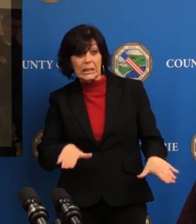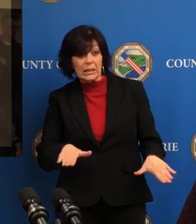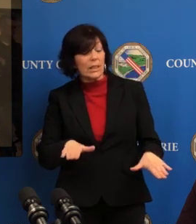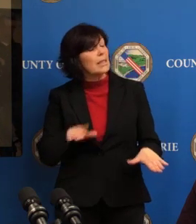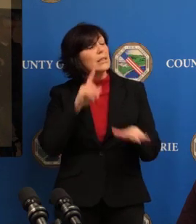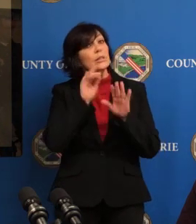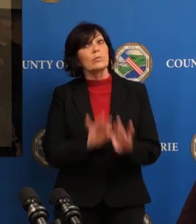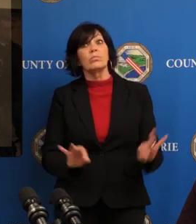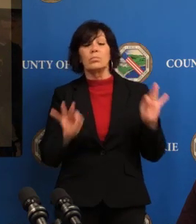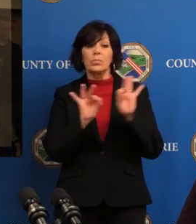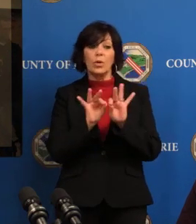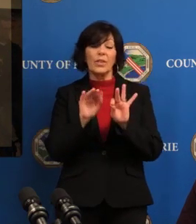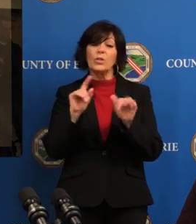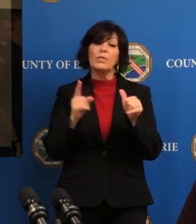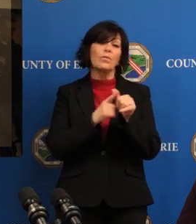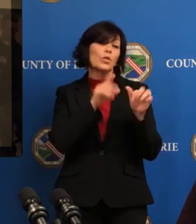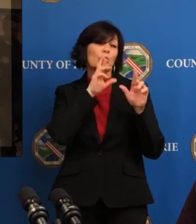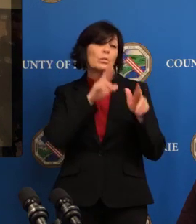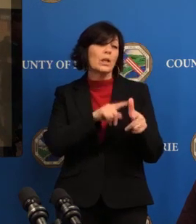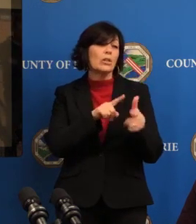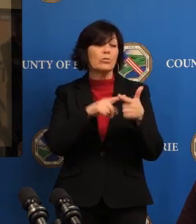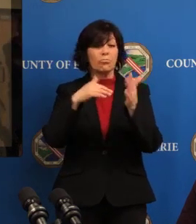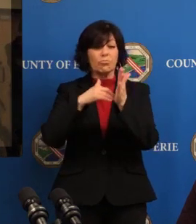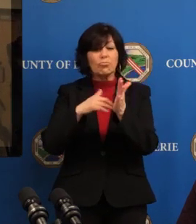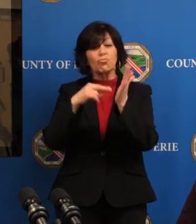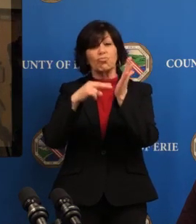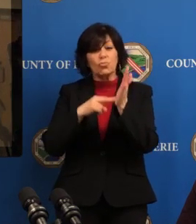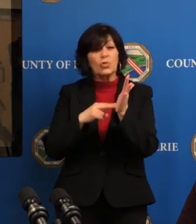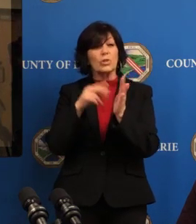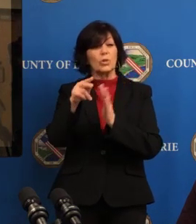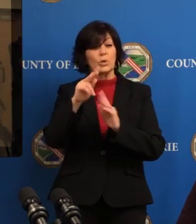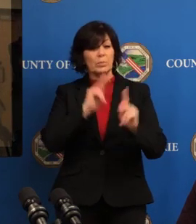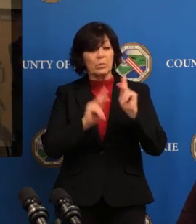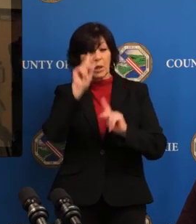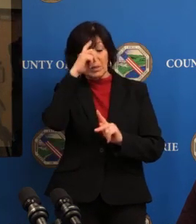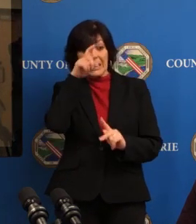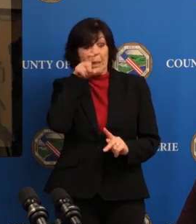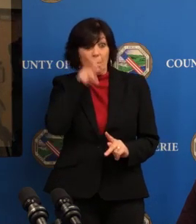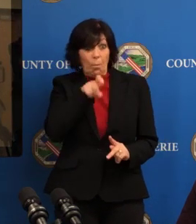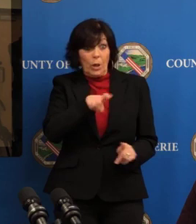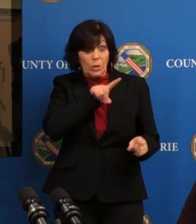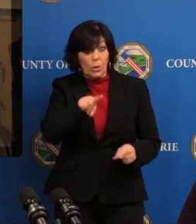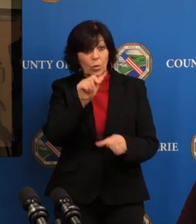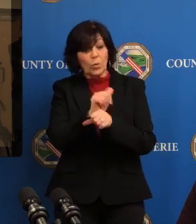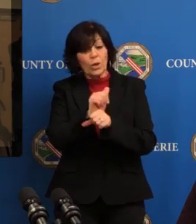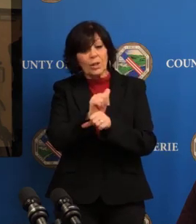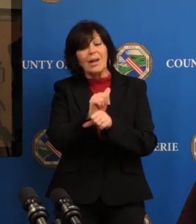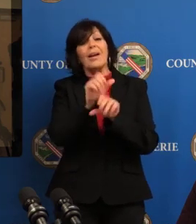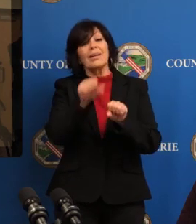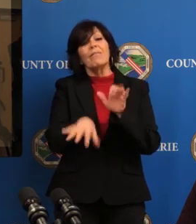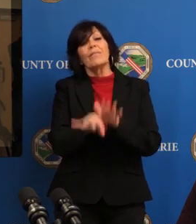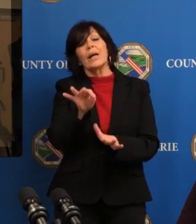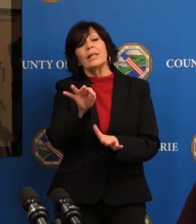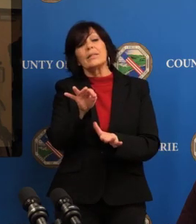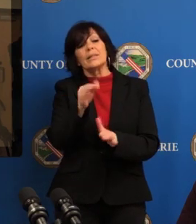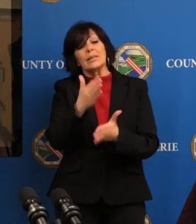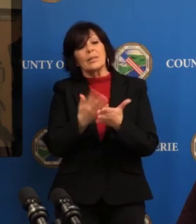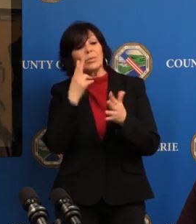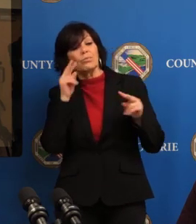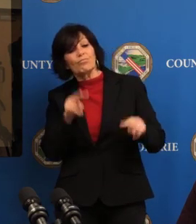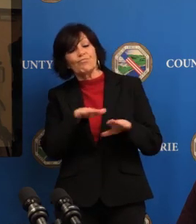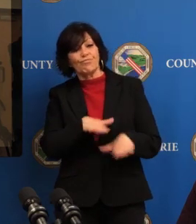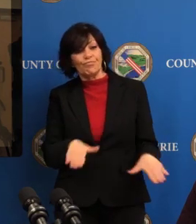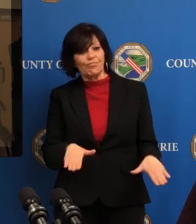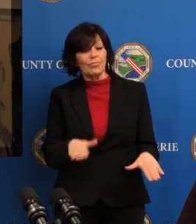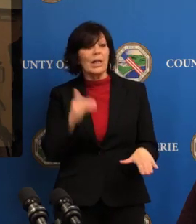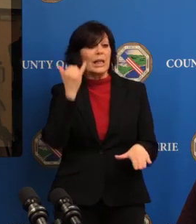that first responders, healthcare professionals, individuals in government that need to go to work can find the child care that they need. And if we